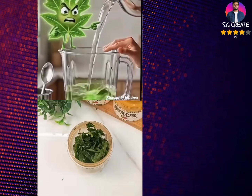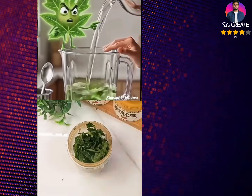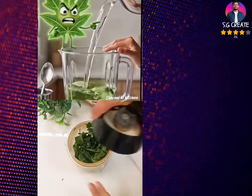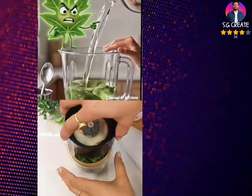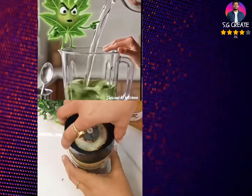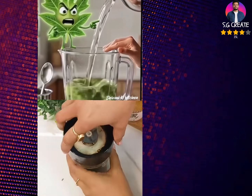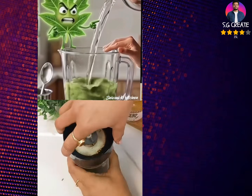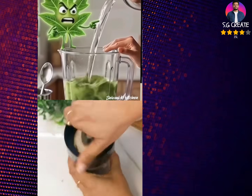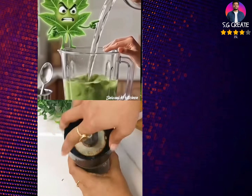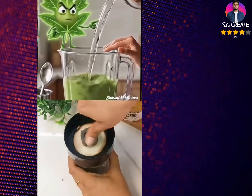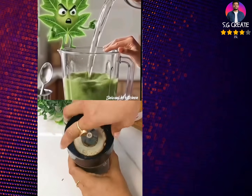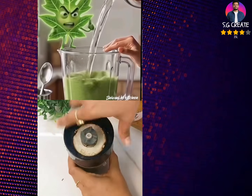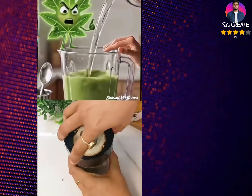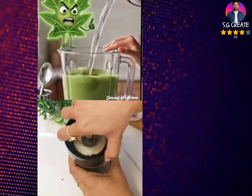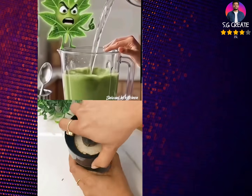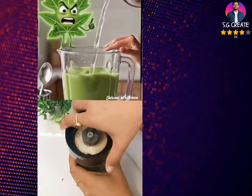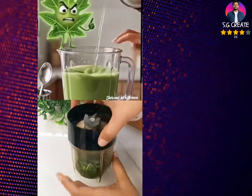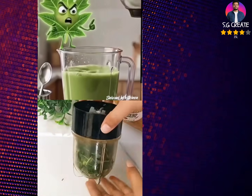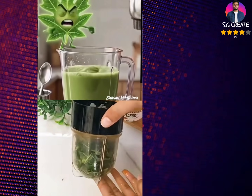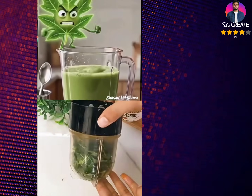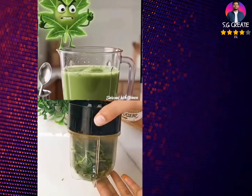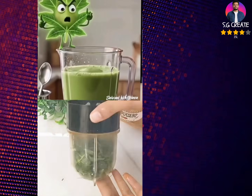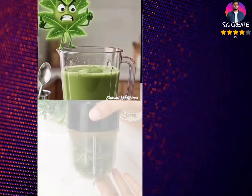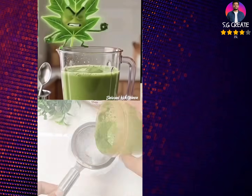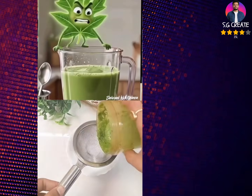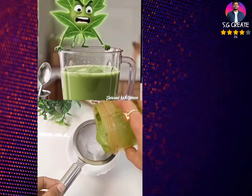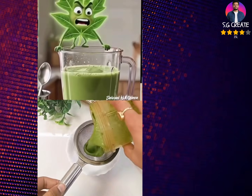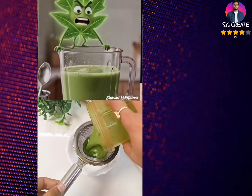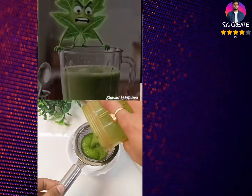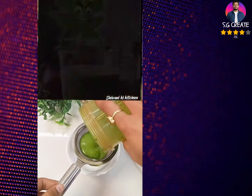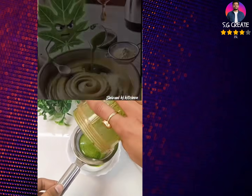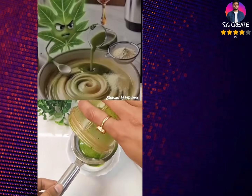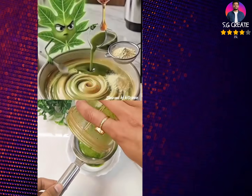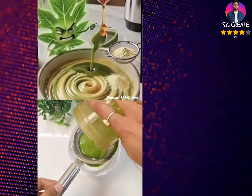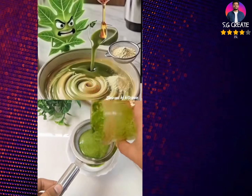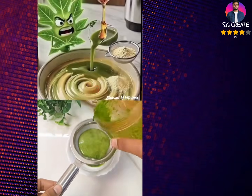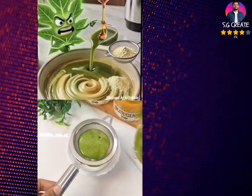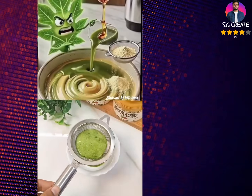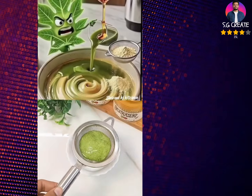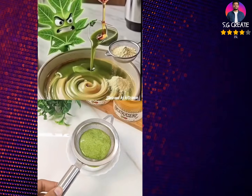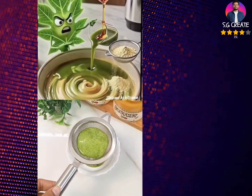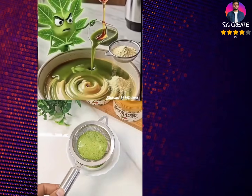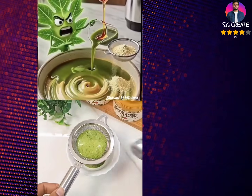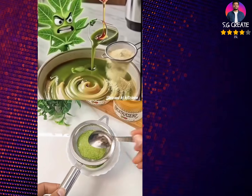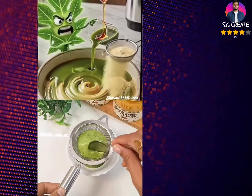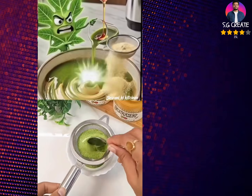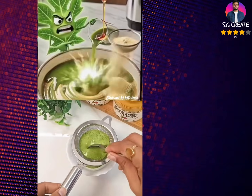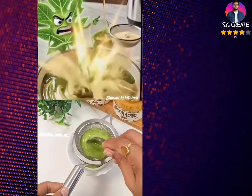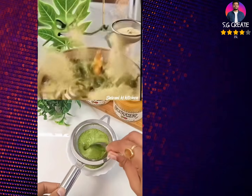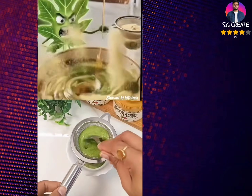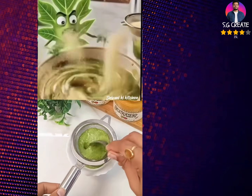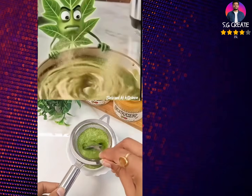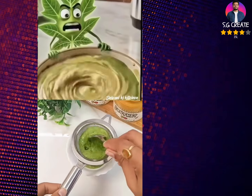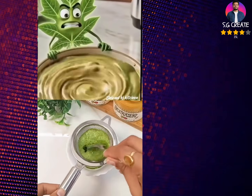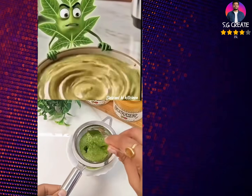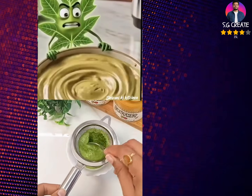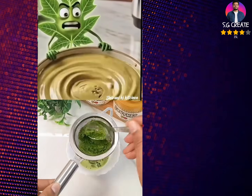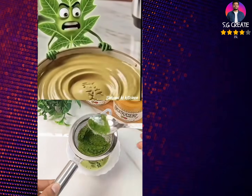natural exfoliation. The most immediate benefit of a papaya leaf face pack is its ability to act as a highly effective,